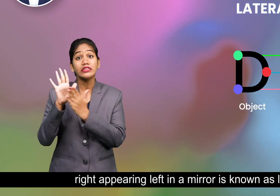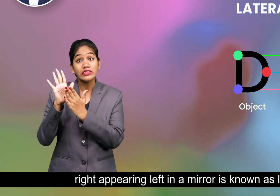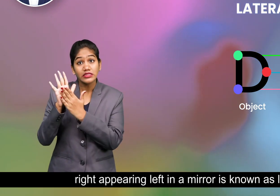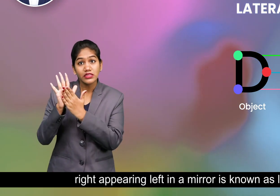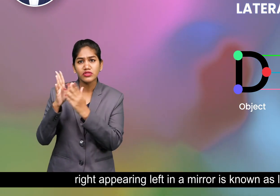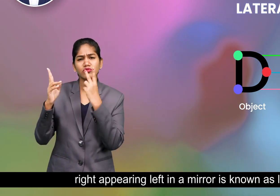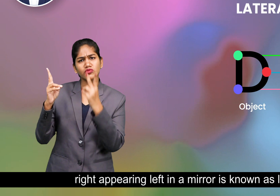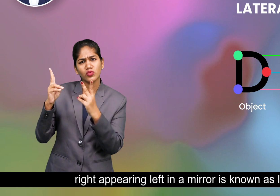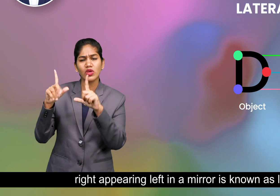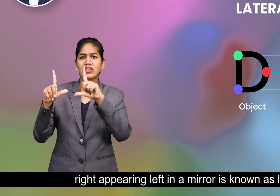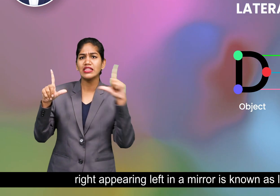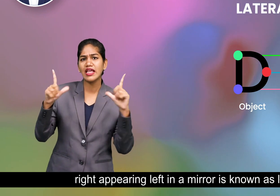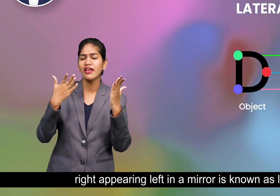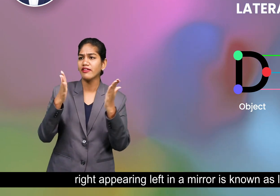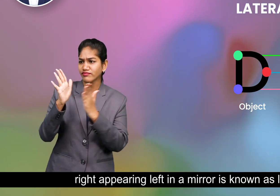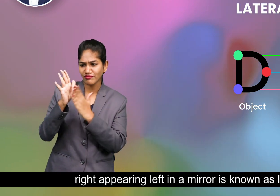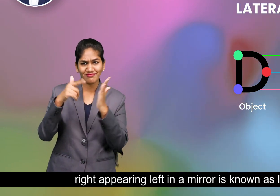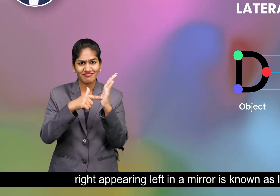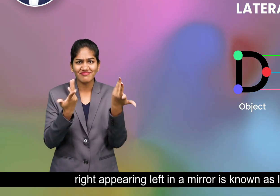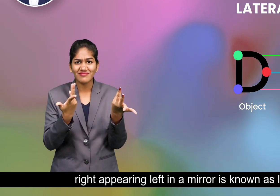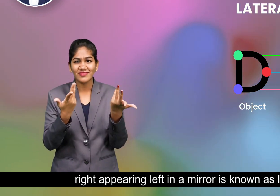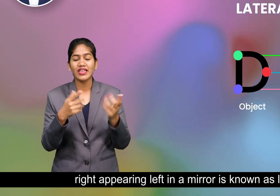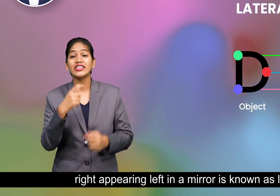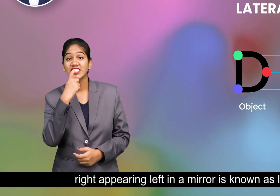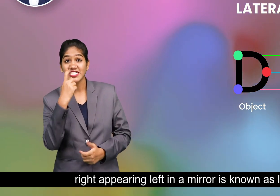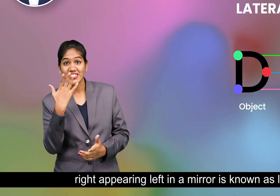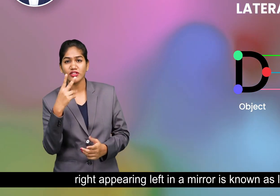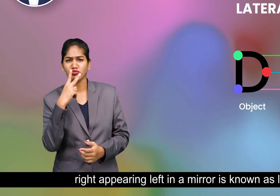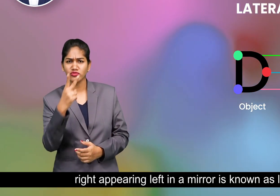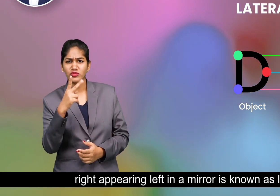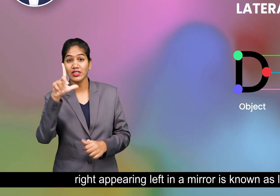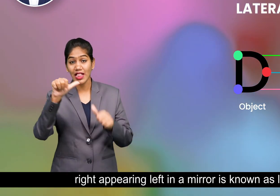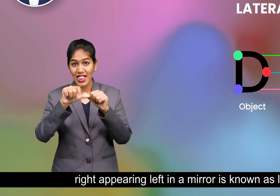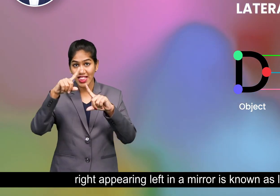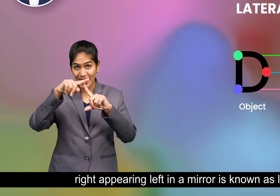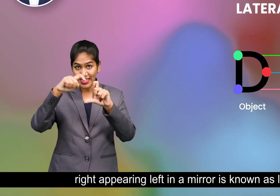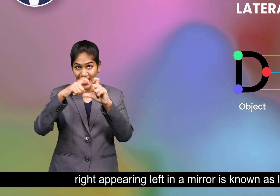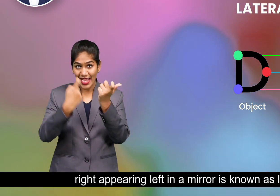appearing left in a mirror is known as lateral inversion.